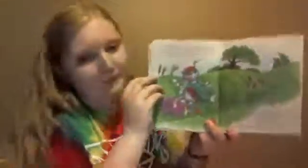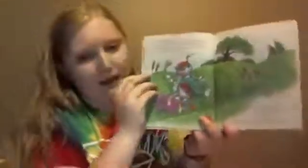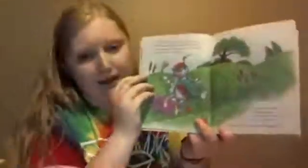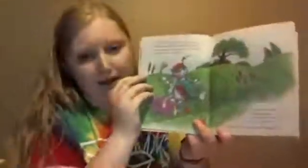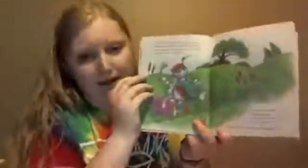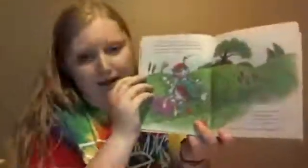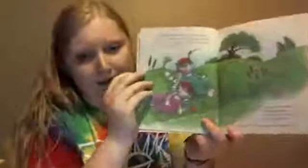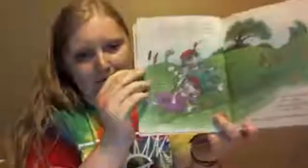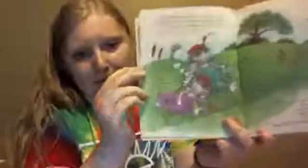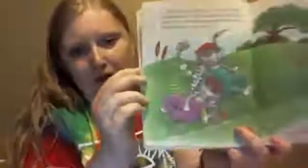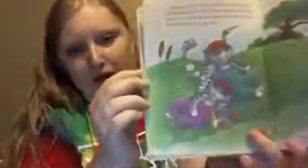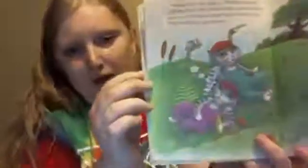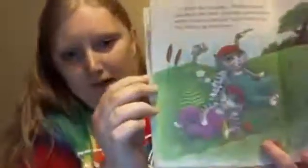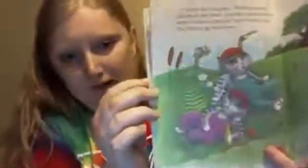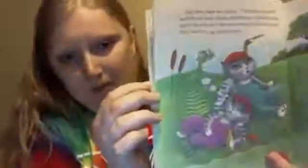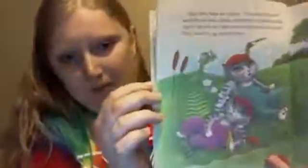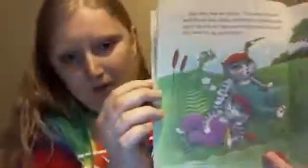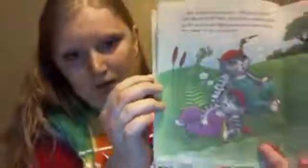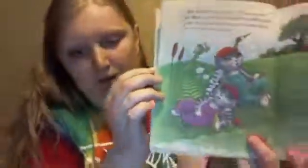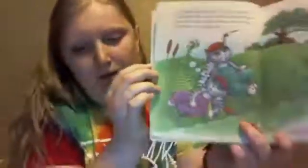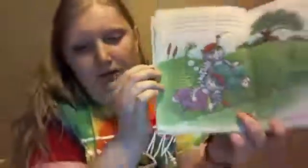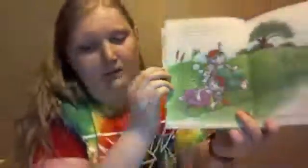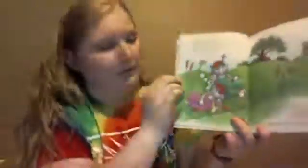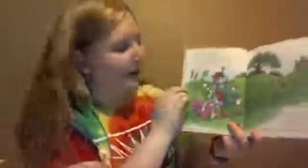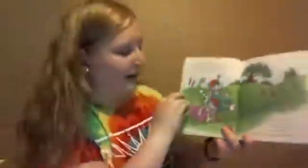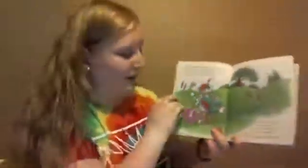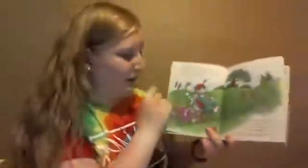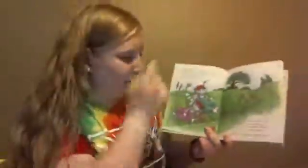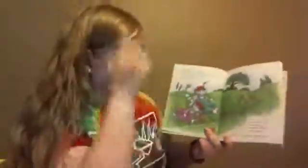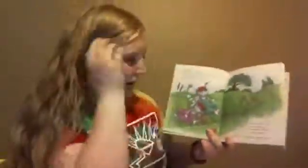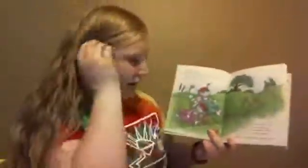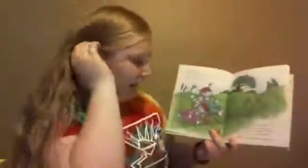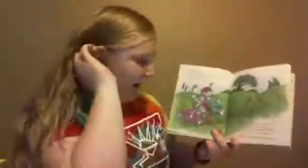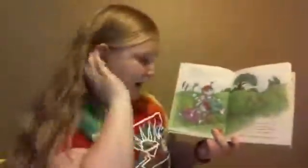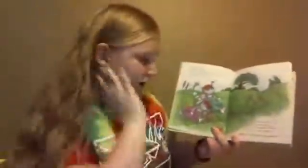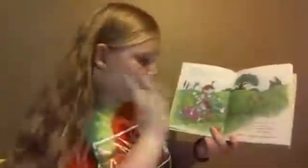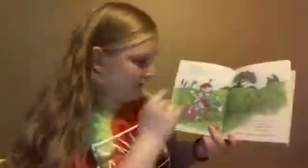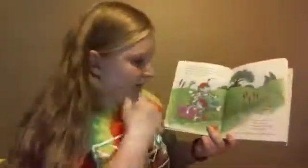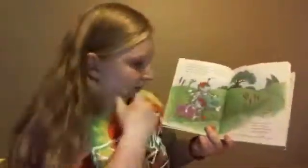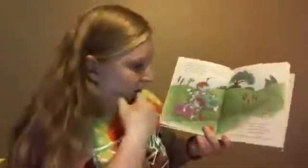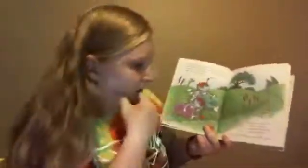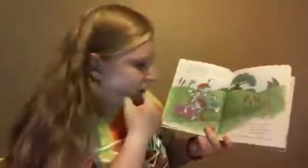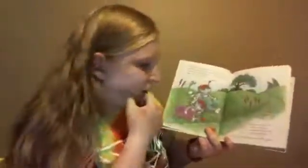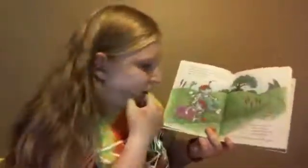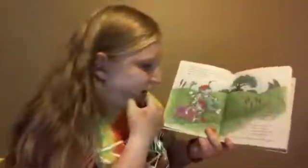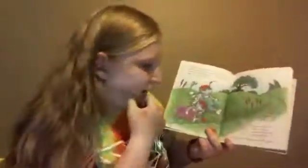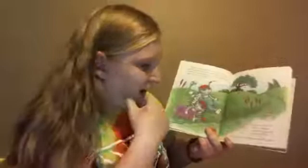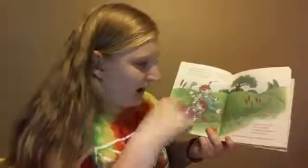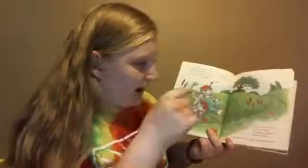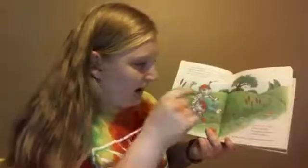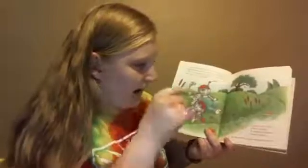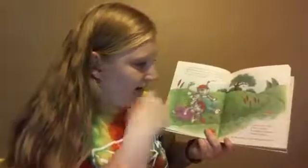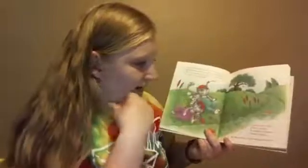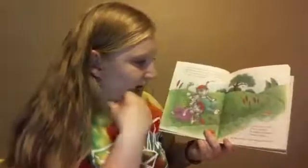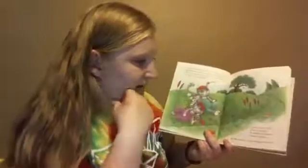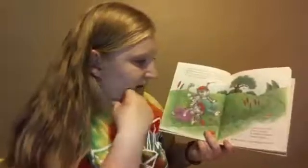Okay, let's see. See them both? Okay, let's go to our next page. Green as cat's